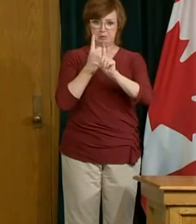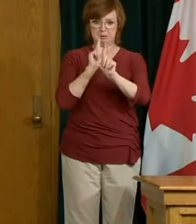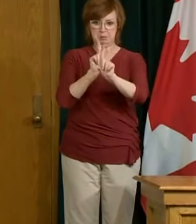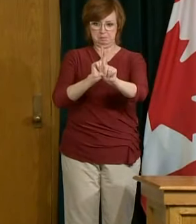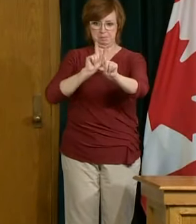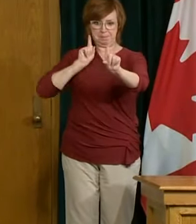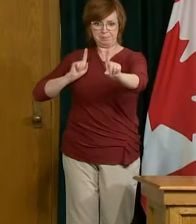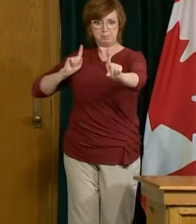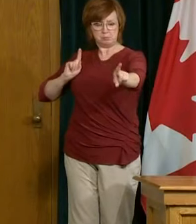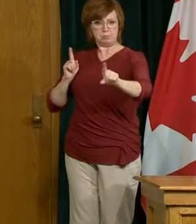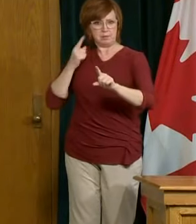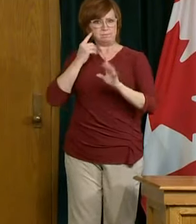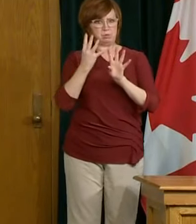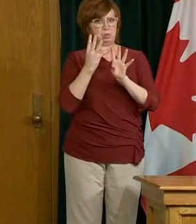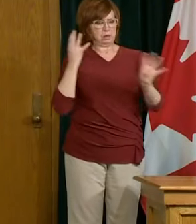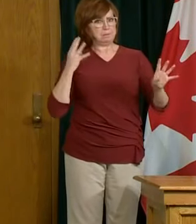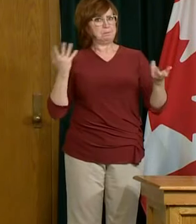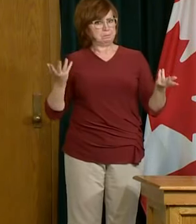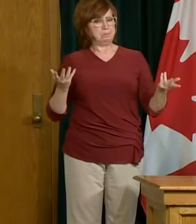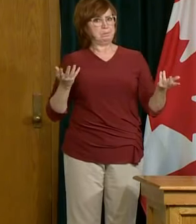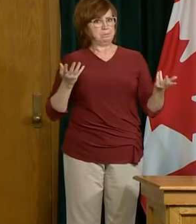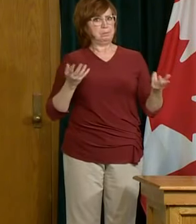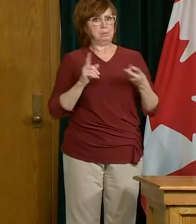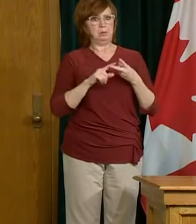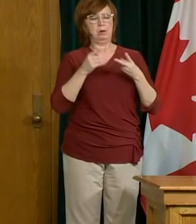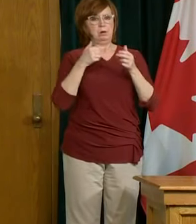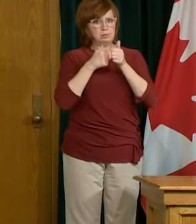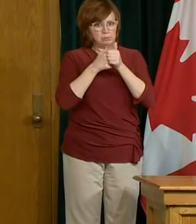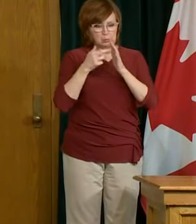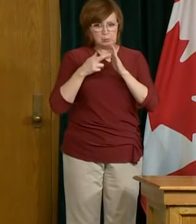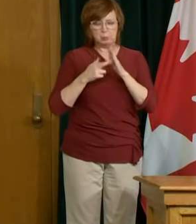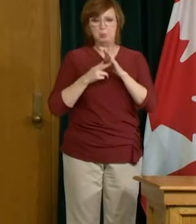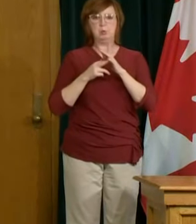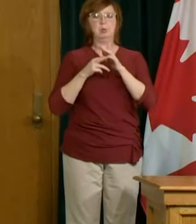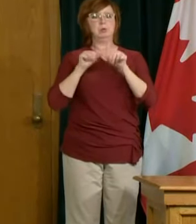minimize or eliminate the risk of transmission to a